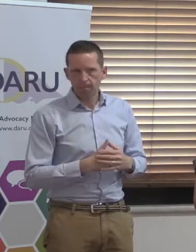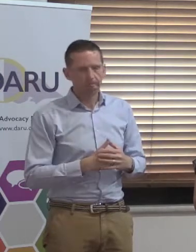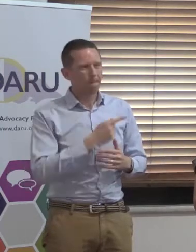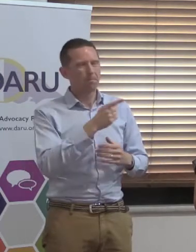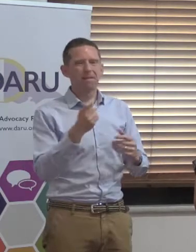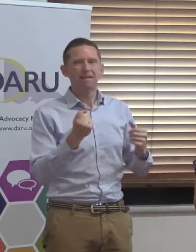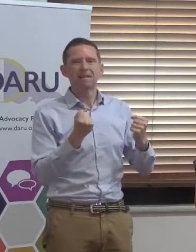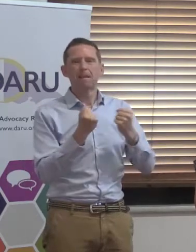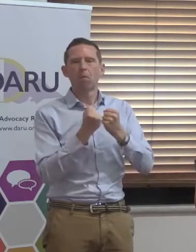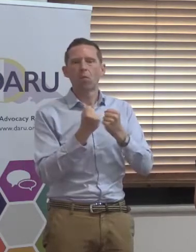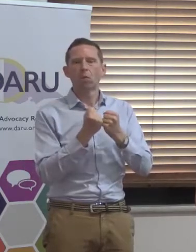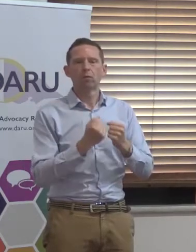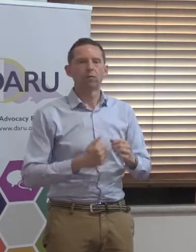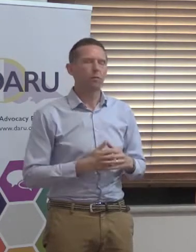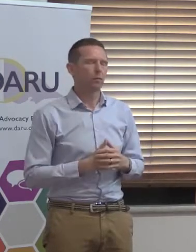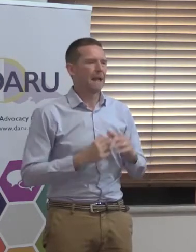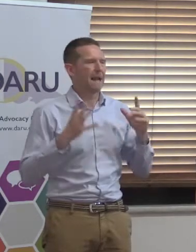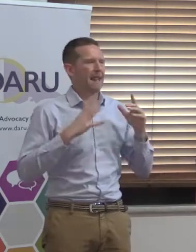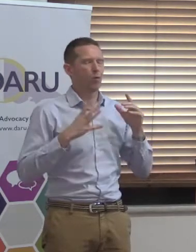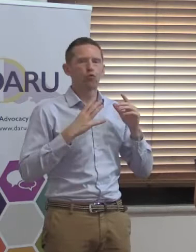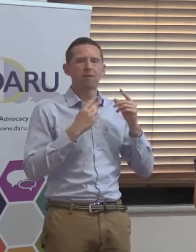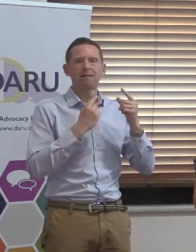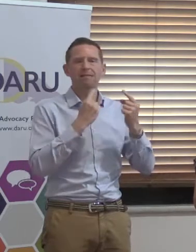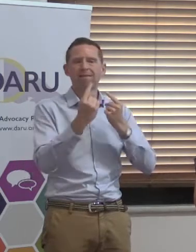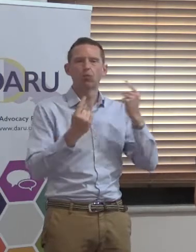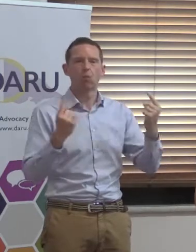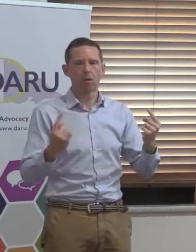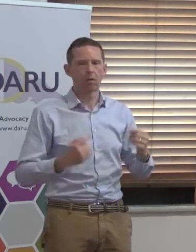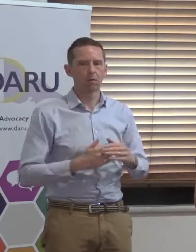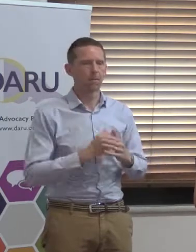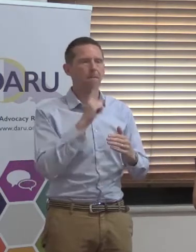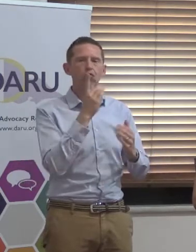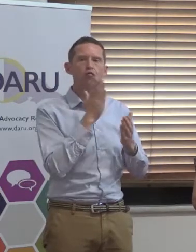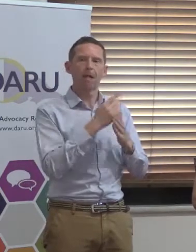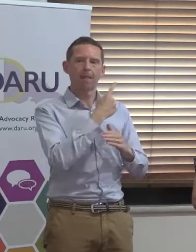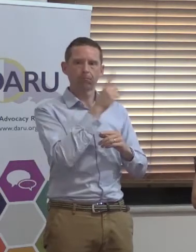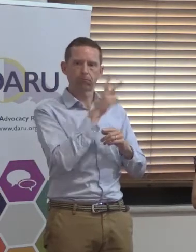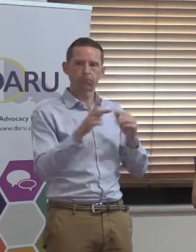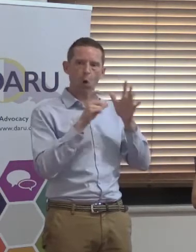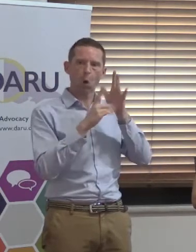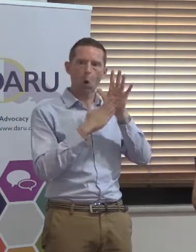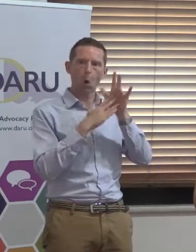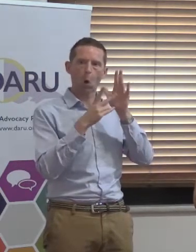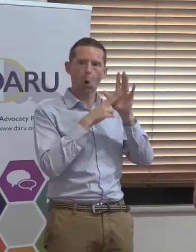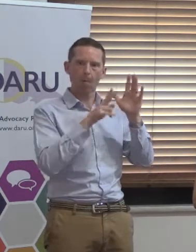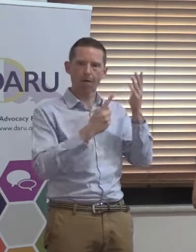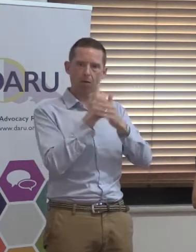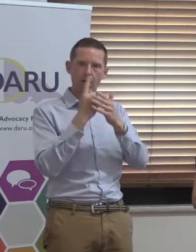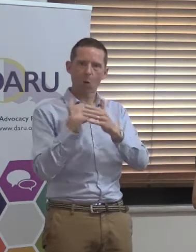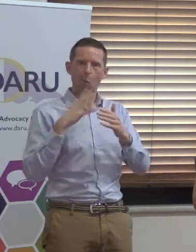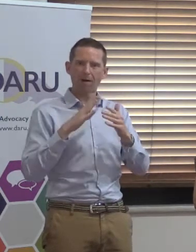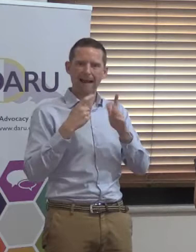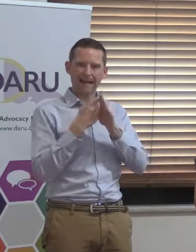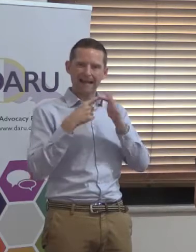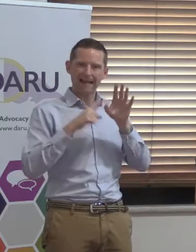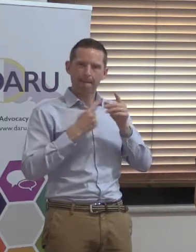supports obviously need to be very individualised, but these are the really common things, and we really wanted to get some key messages across to